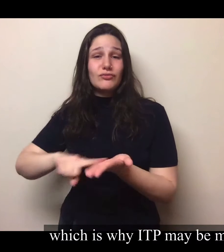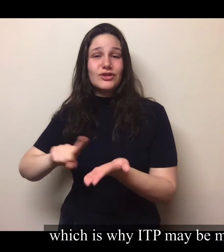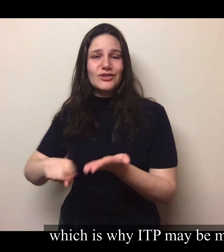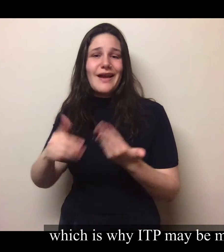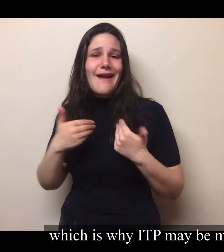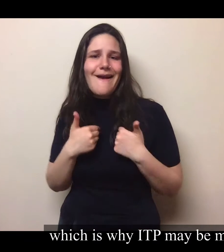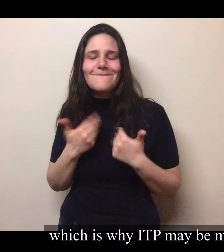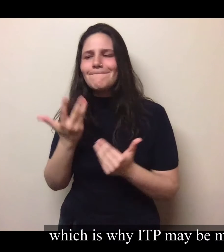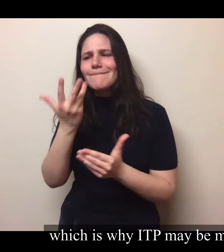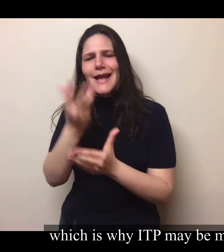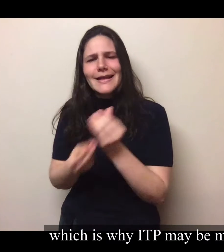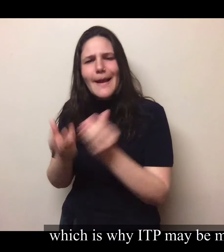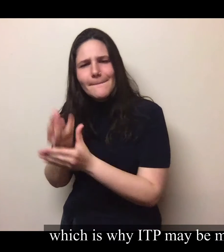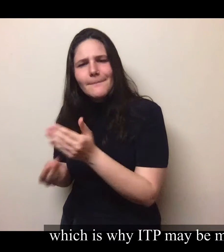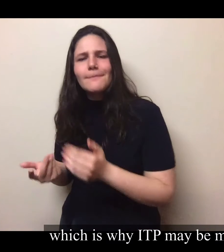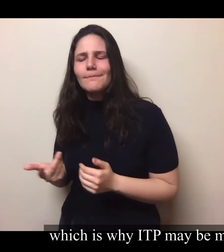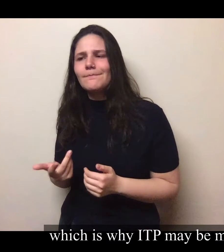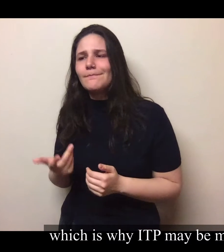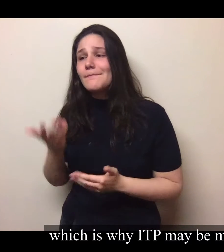be more catered to this majority.